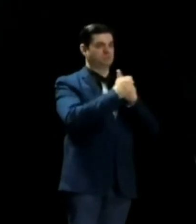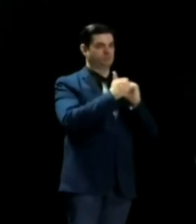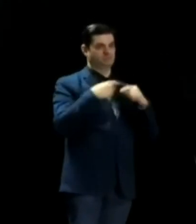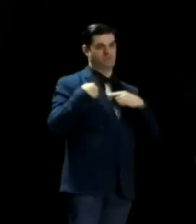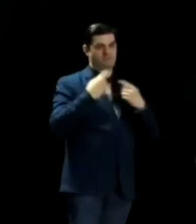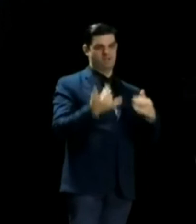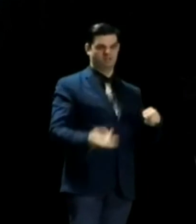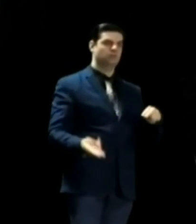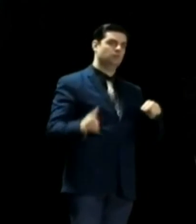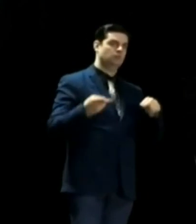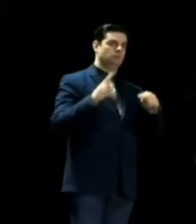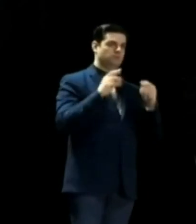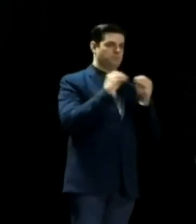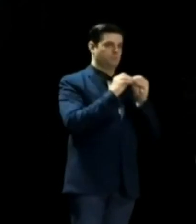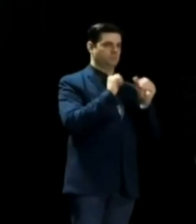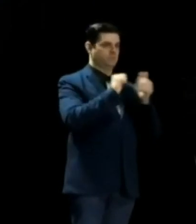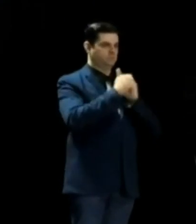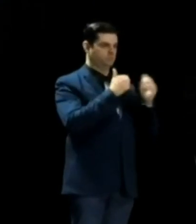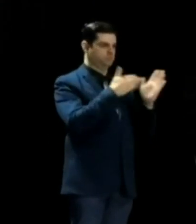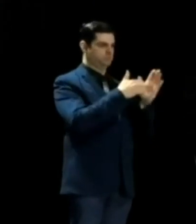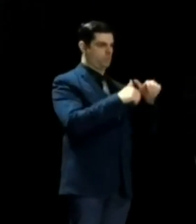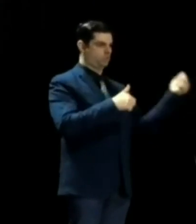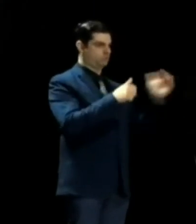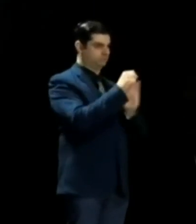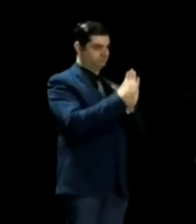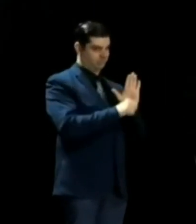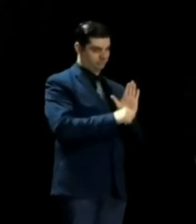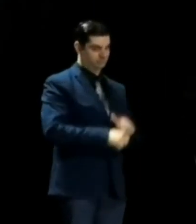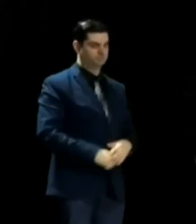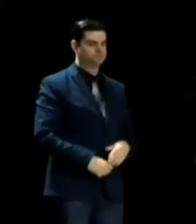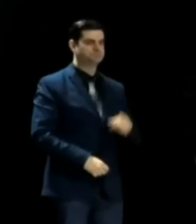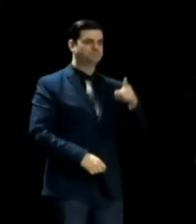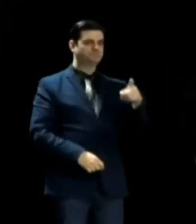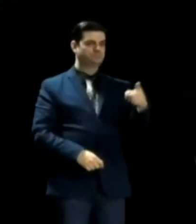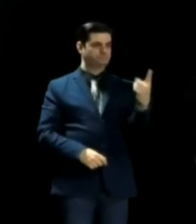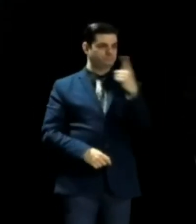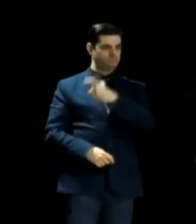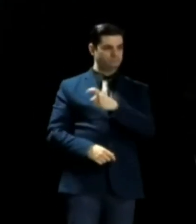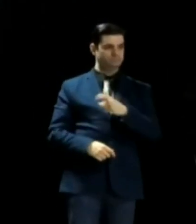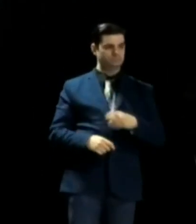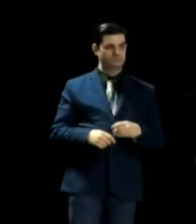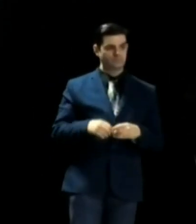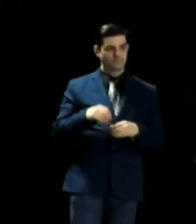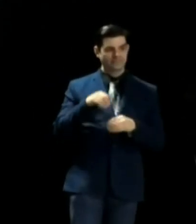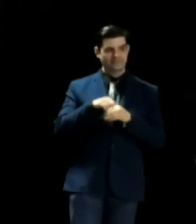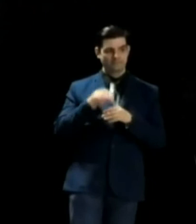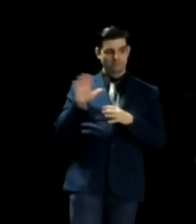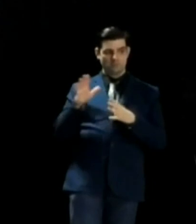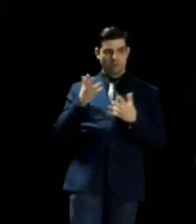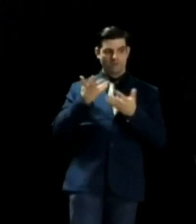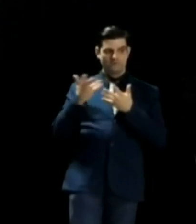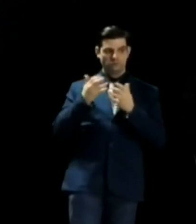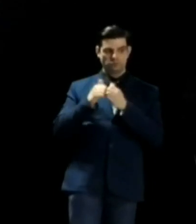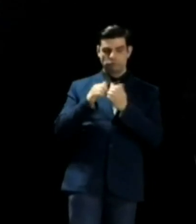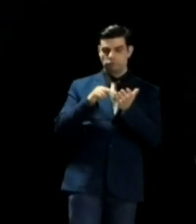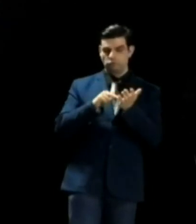folks? Yes. In your conversations with nursing homes, assisted living facilities, that